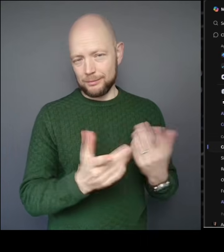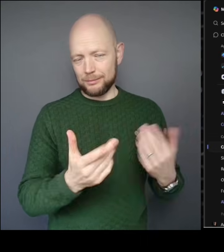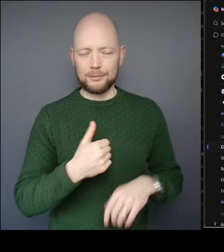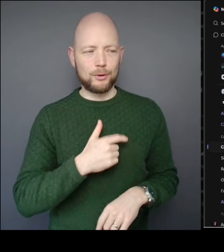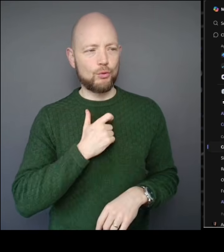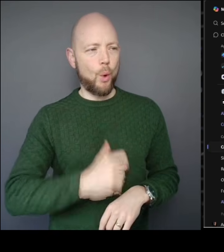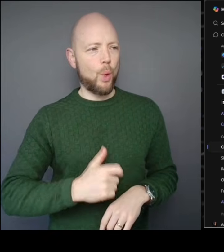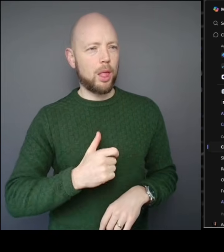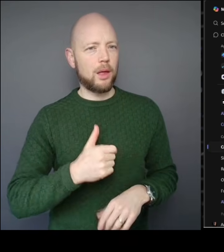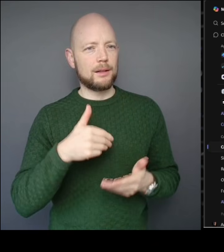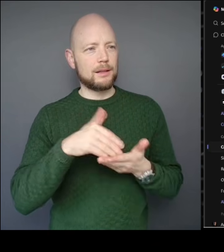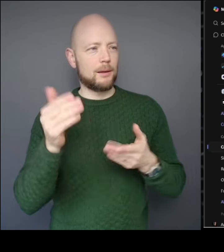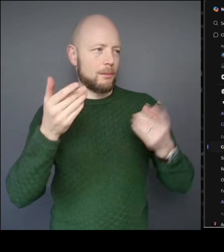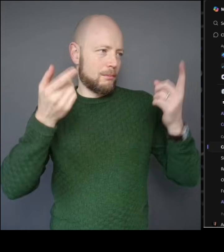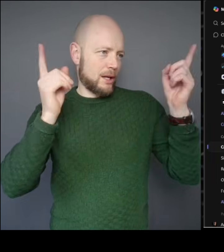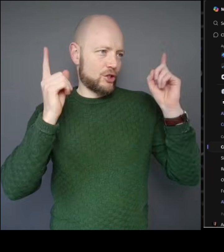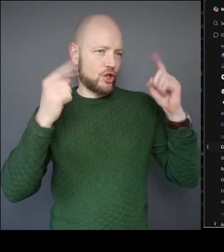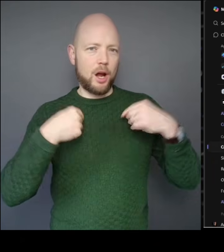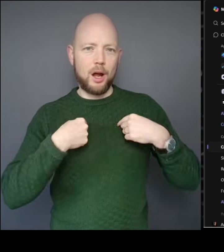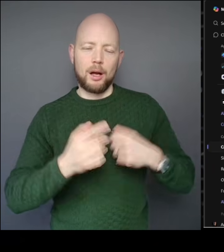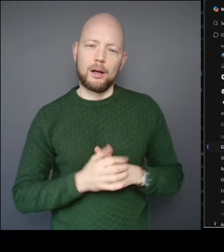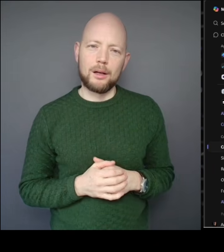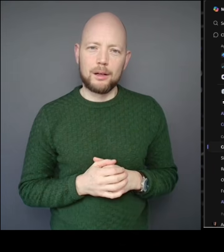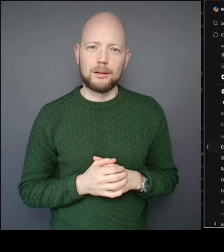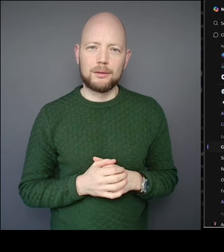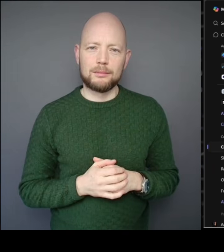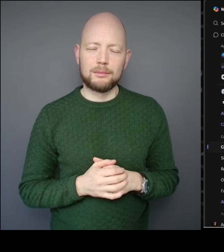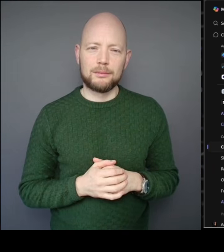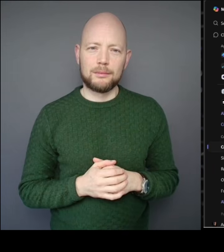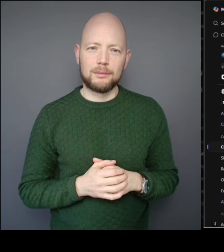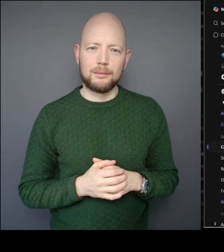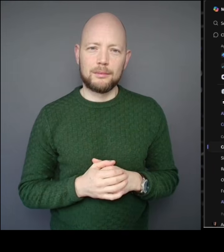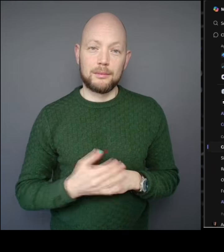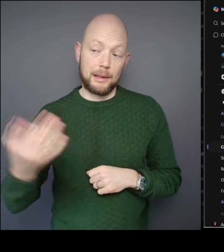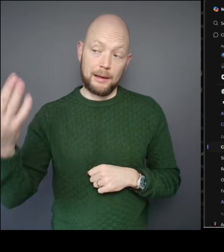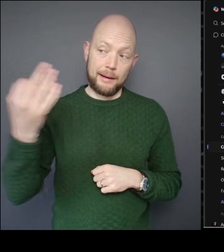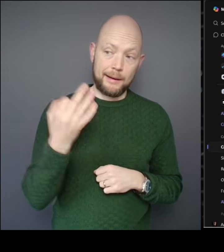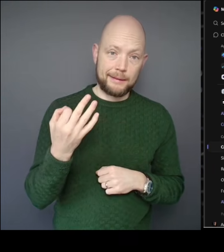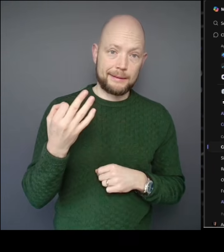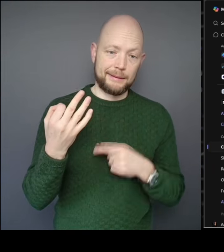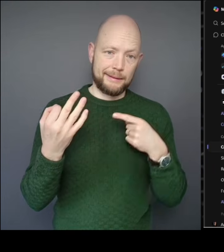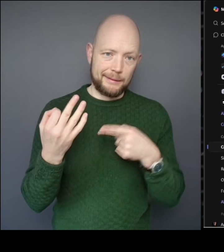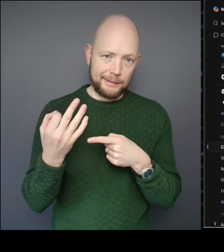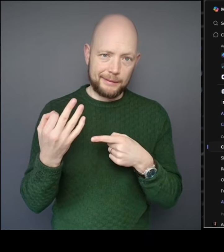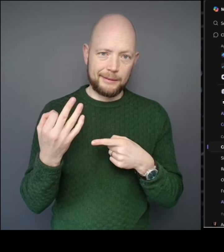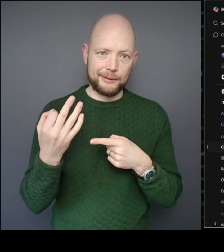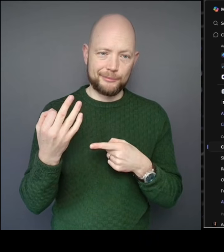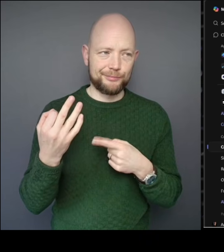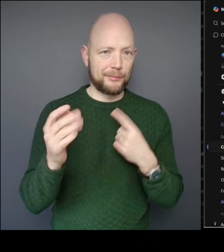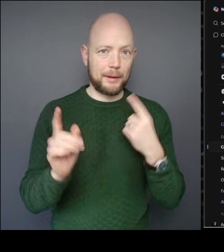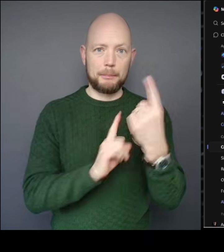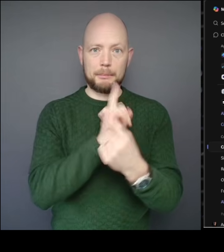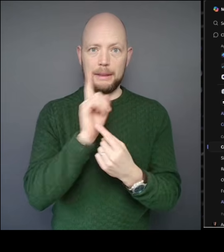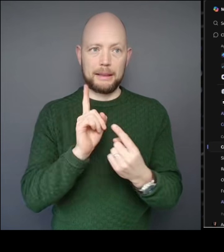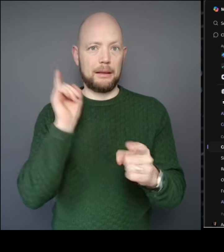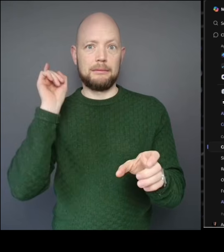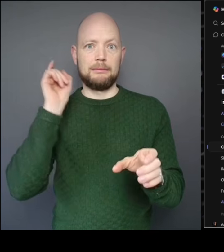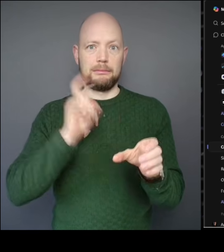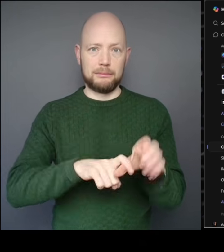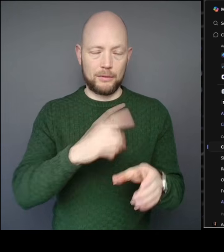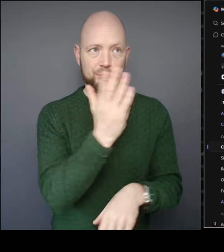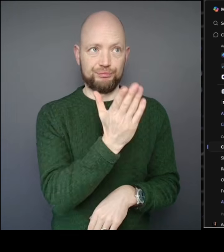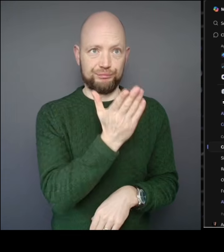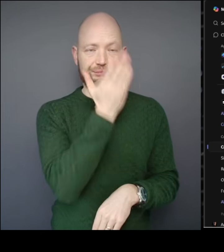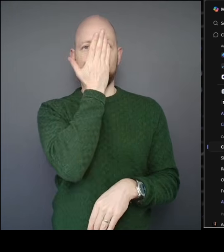like, I'm a sales manager, I was asked to attend